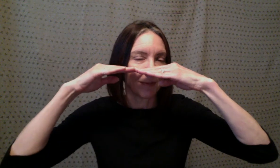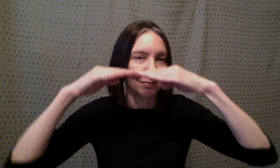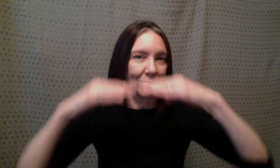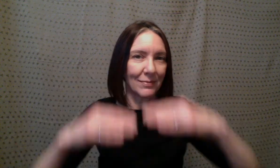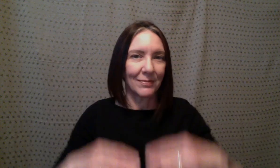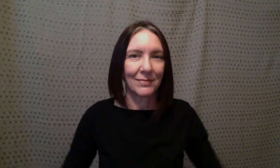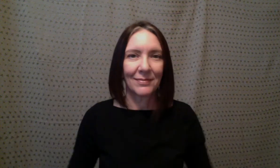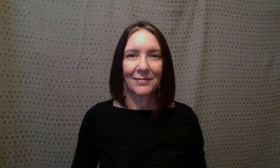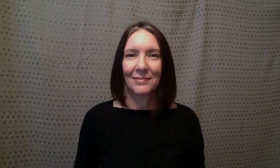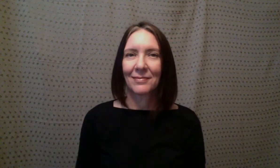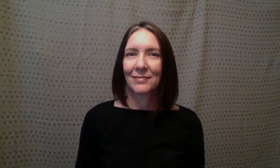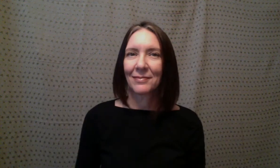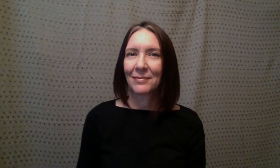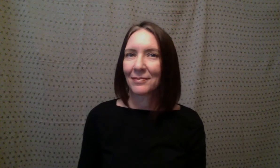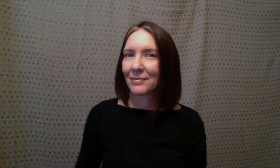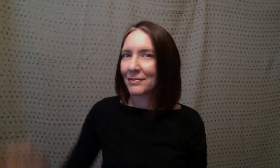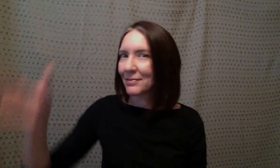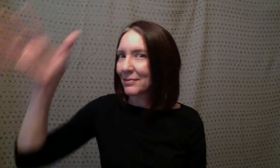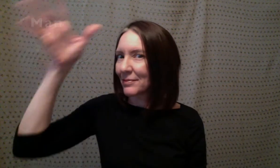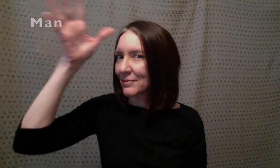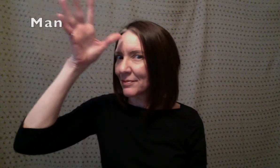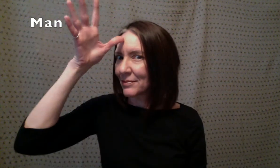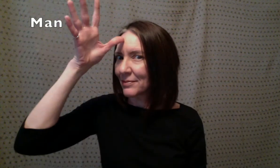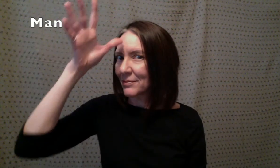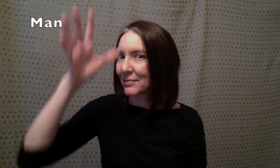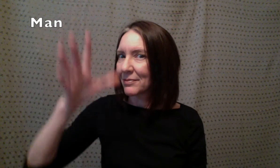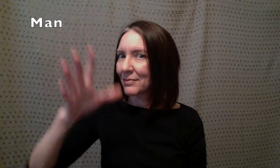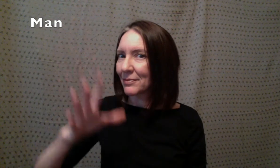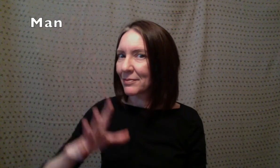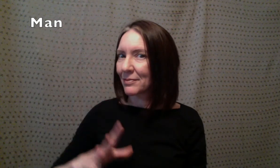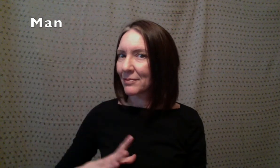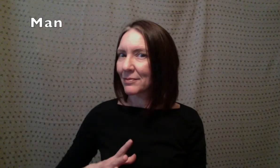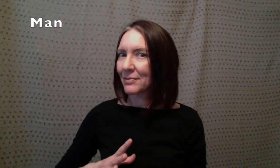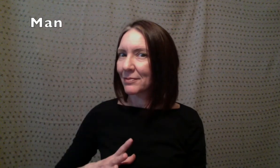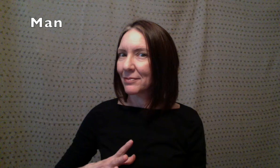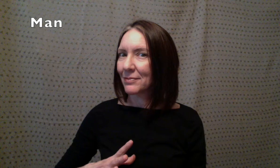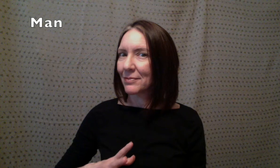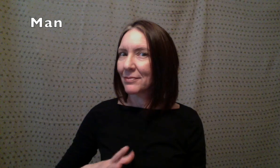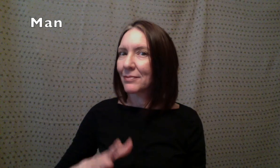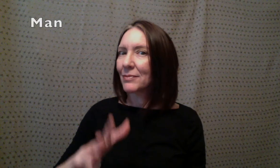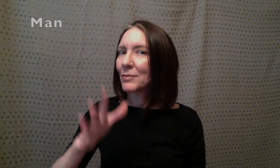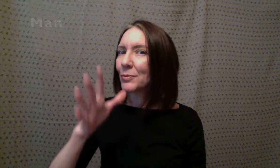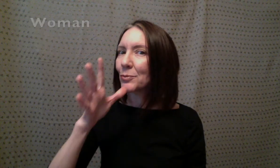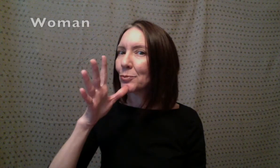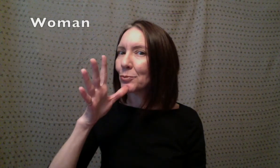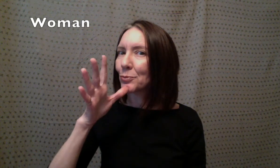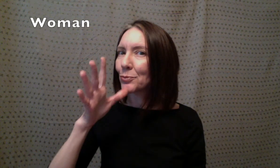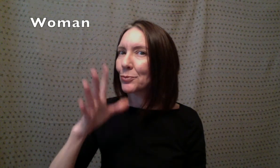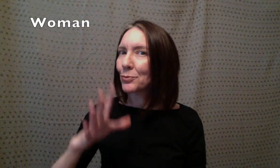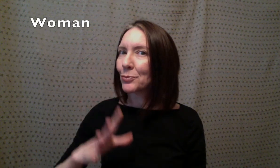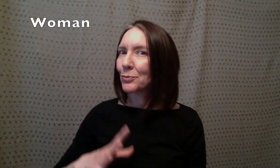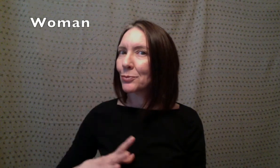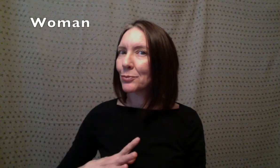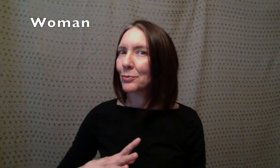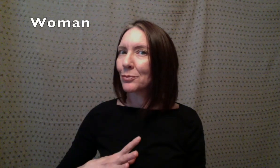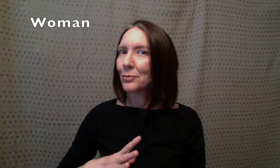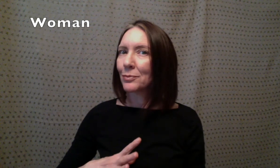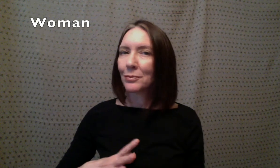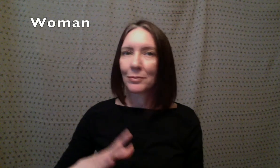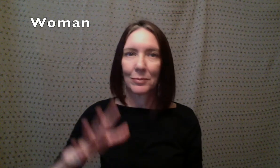lower for feminine signs. For example, this is the sign for man, and this is the sign for woman.